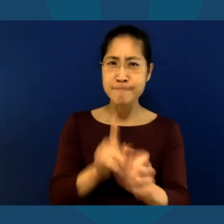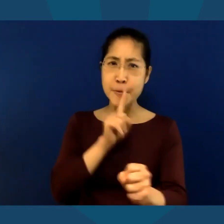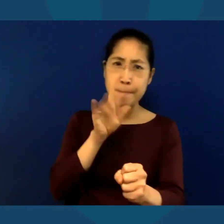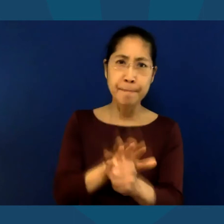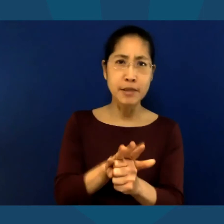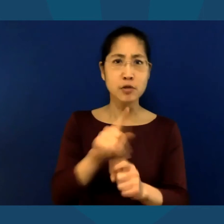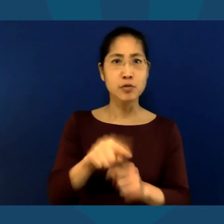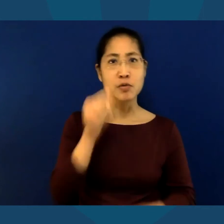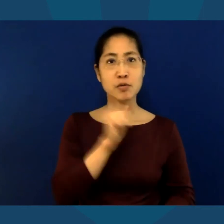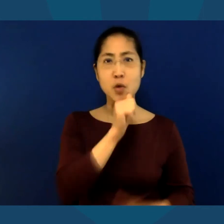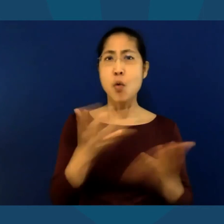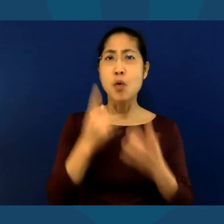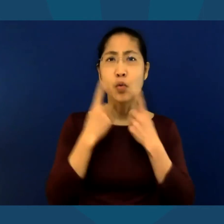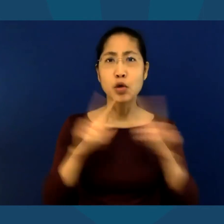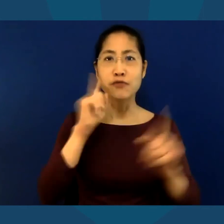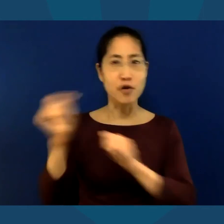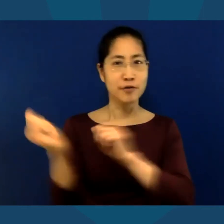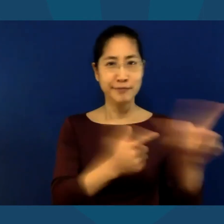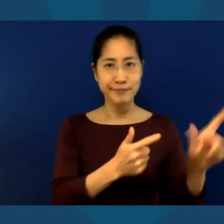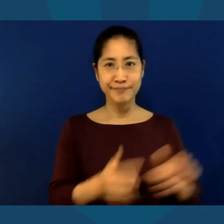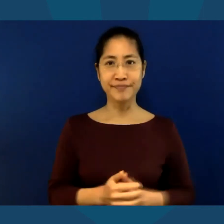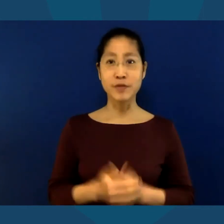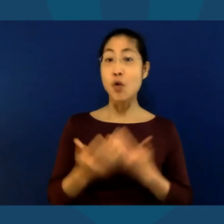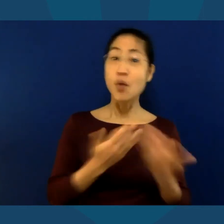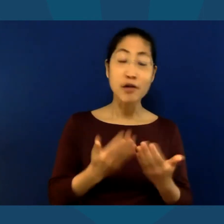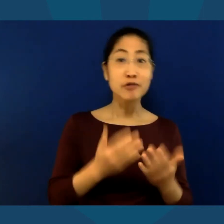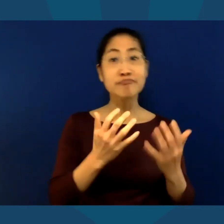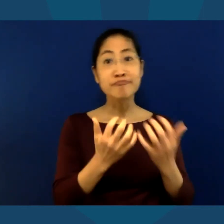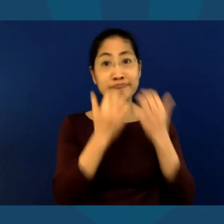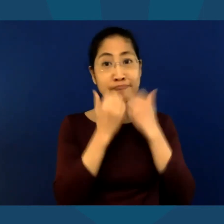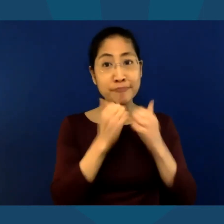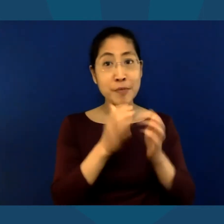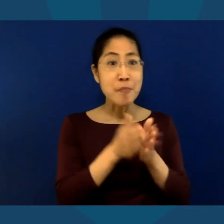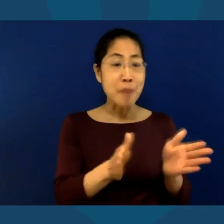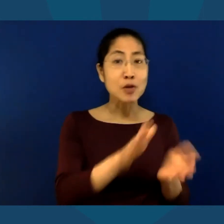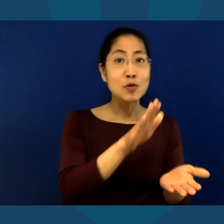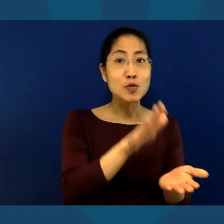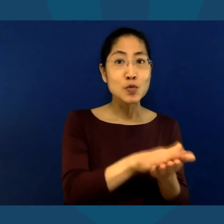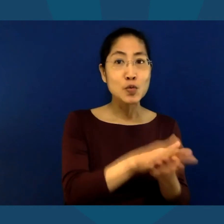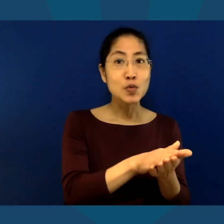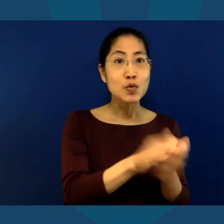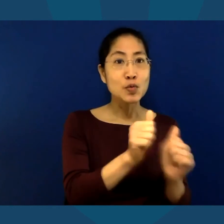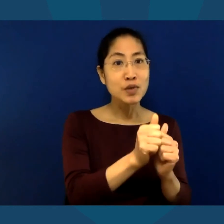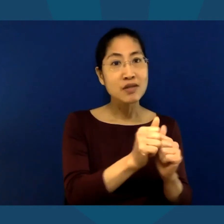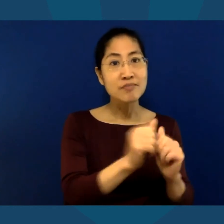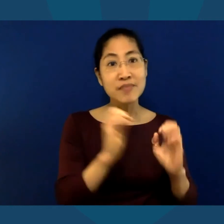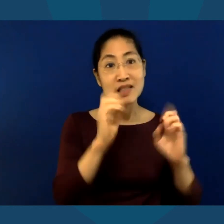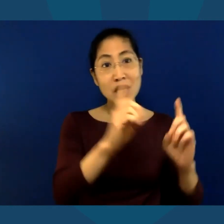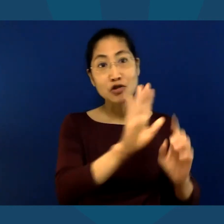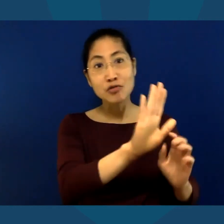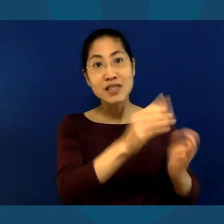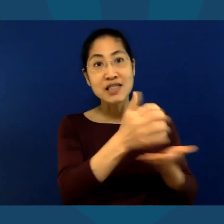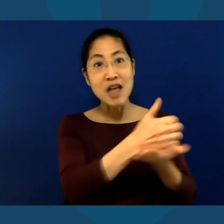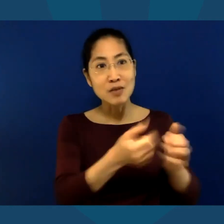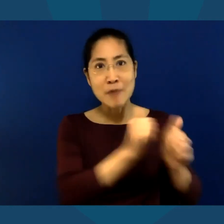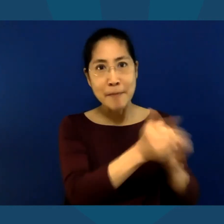an Arizona that works for everyone. Whether that's valuing our public schools with